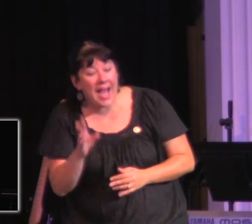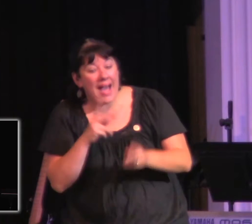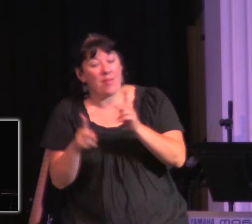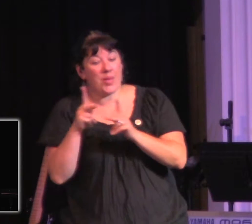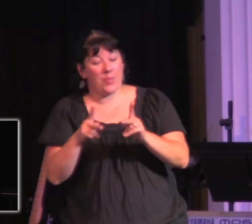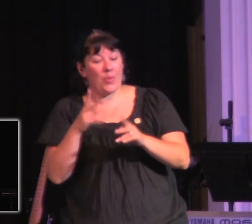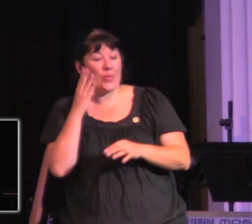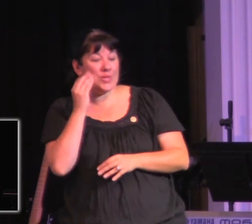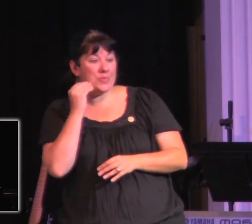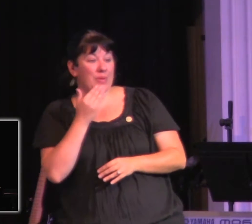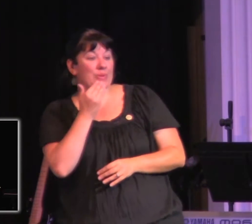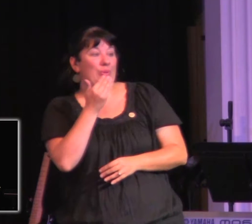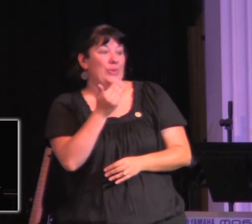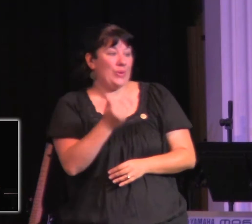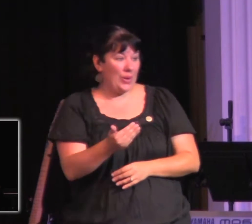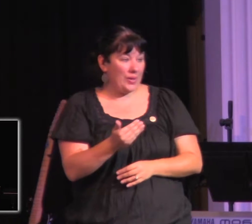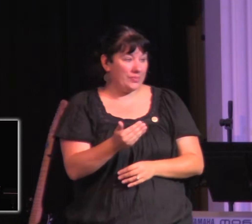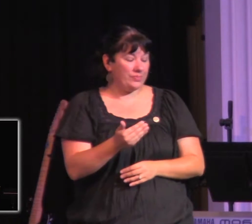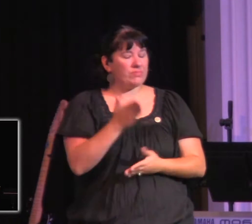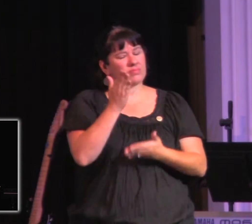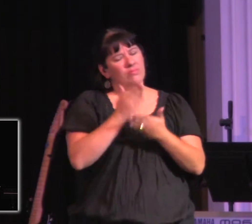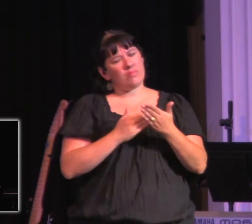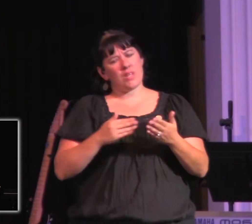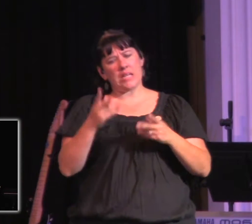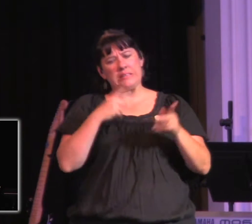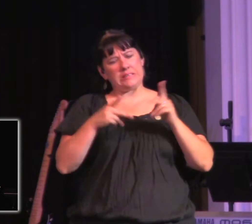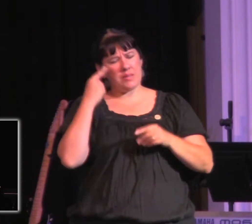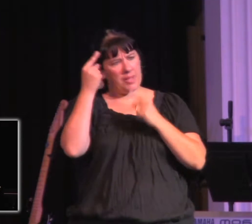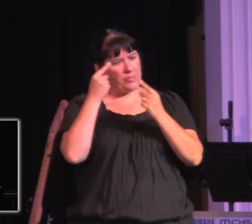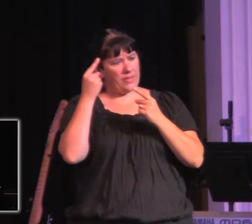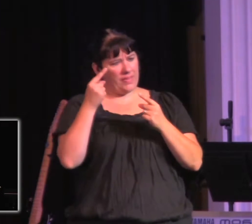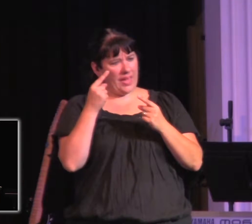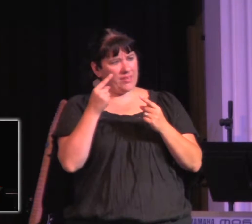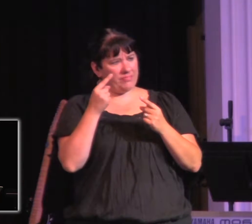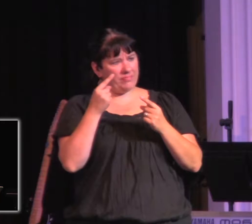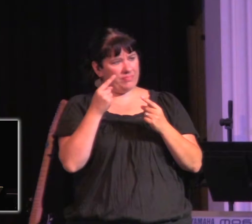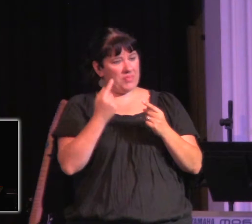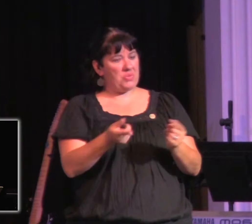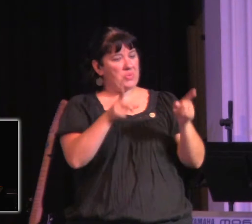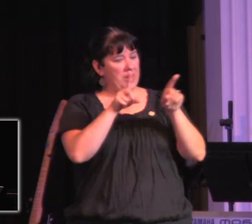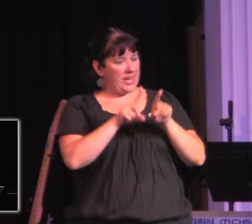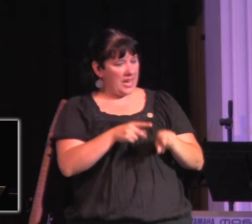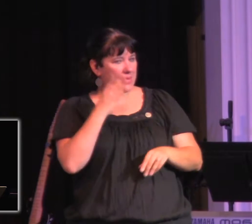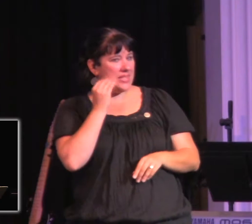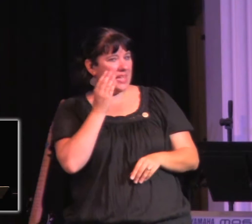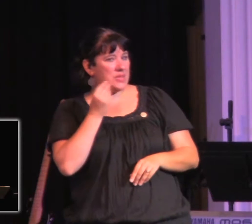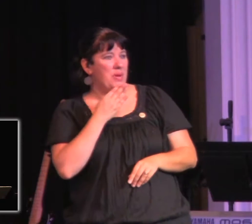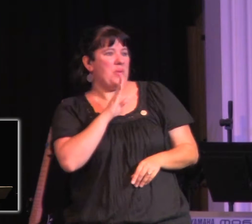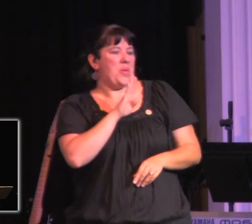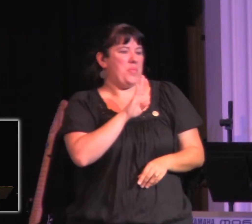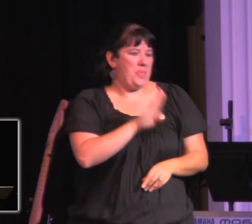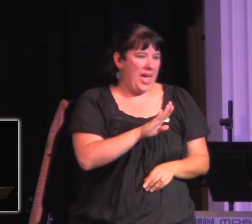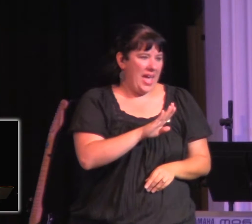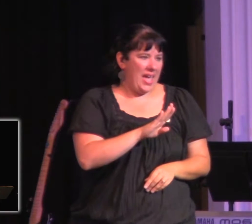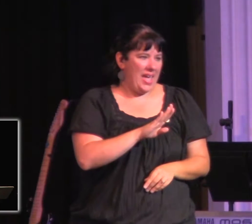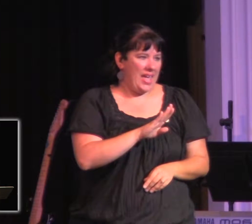must be something wrong. They must have done something wrong. And God's getting them back. And that's why these bad